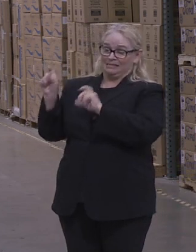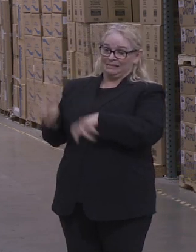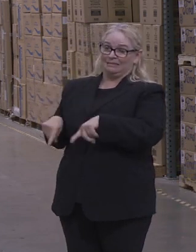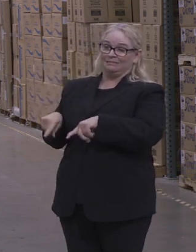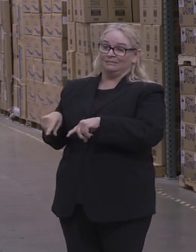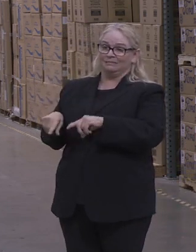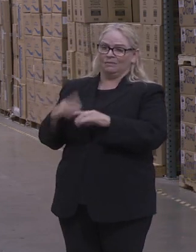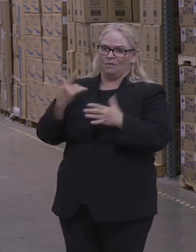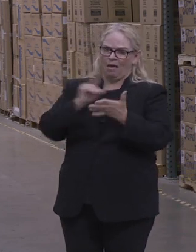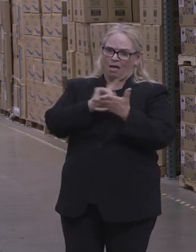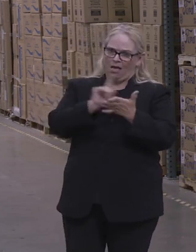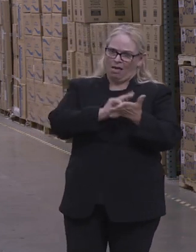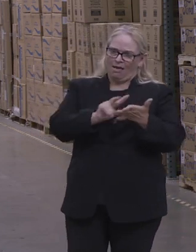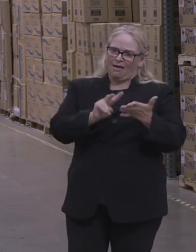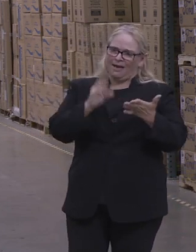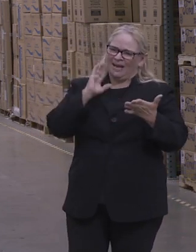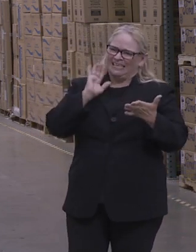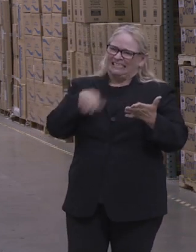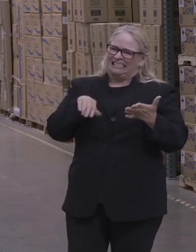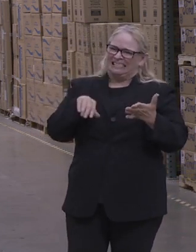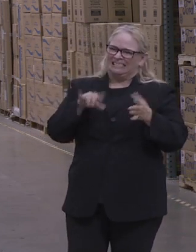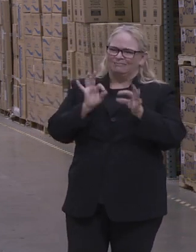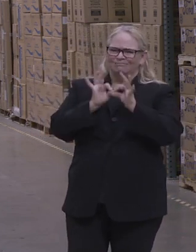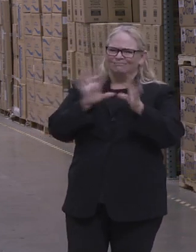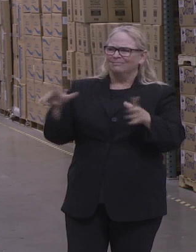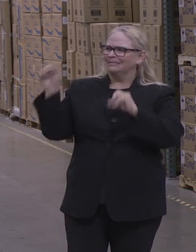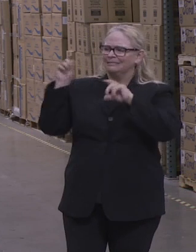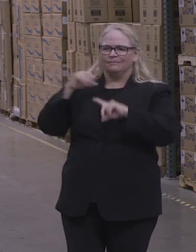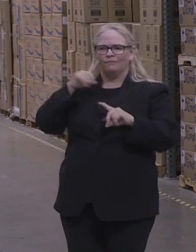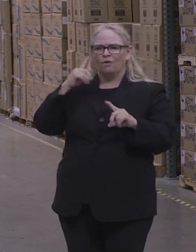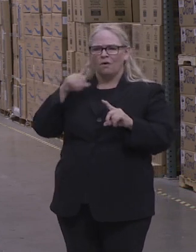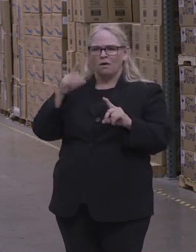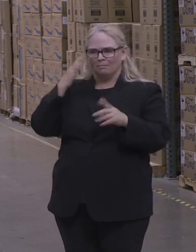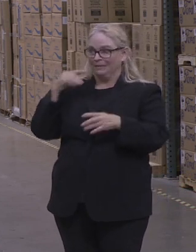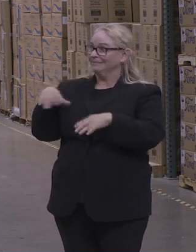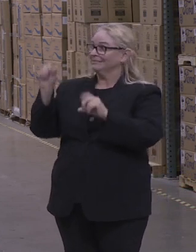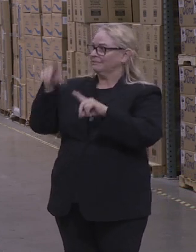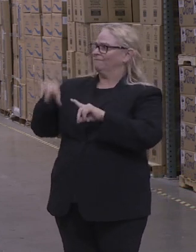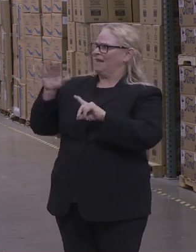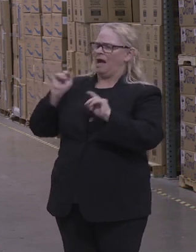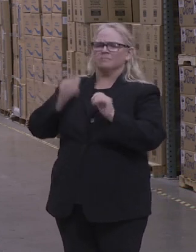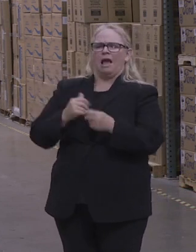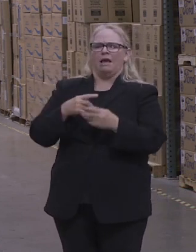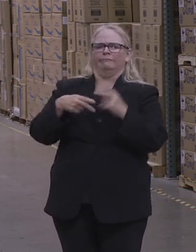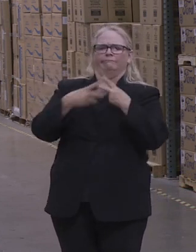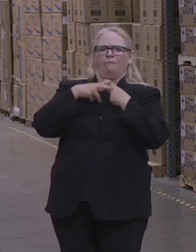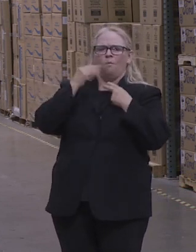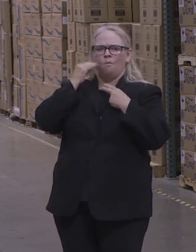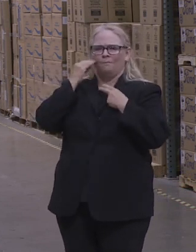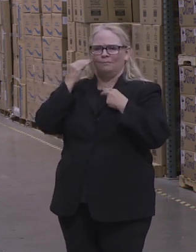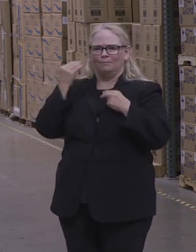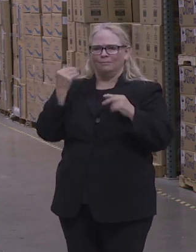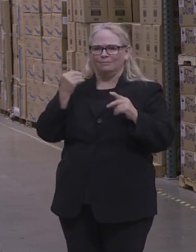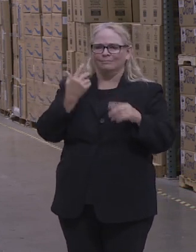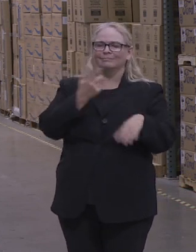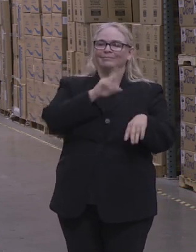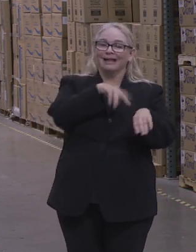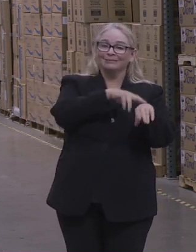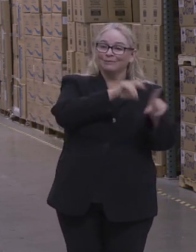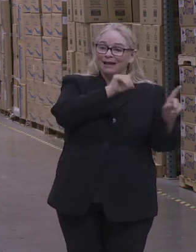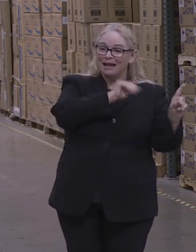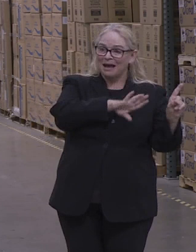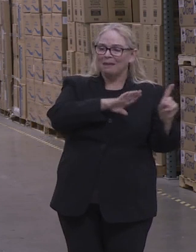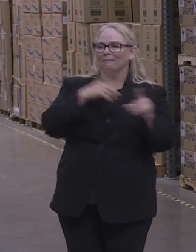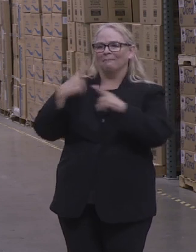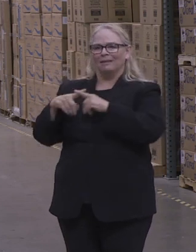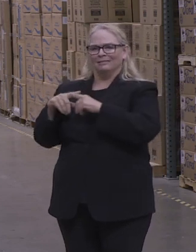It's utterly meaningless. And so you're absolutely right to highlight one of our national labs. But what's happening is this